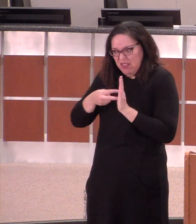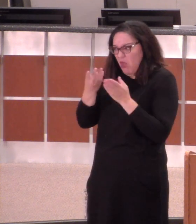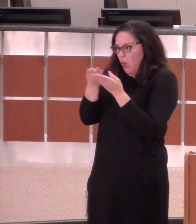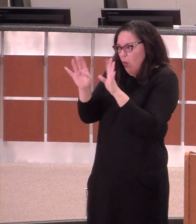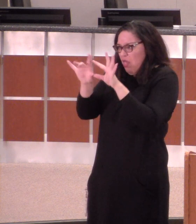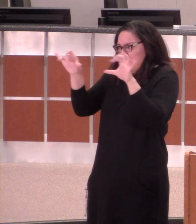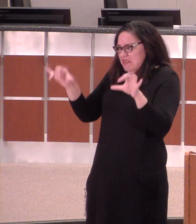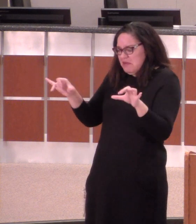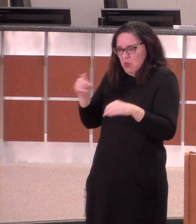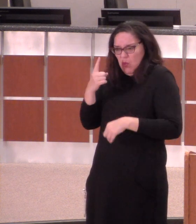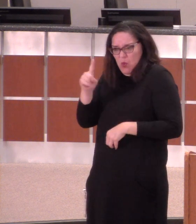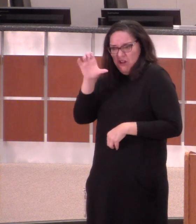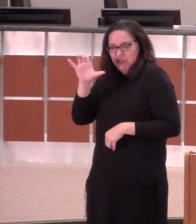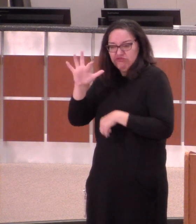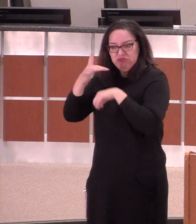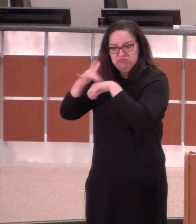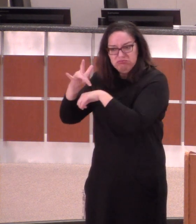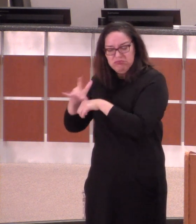We have a little bit more than that.